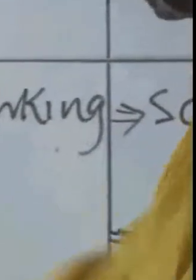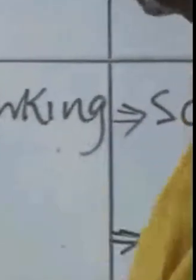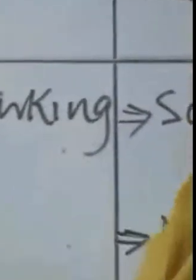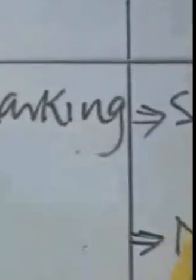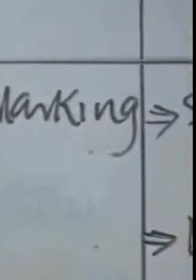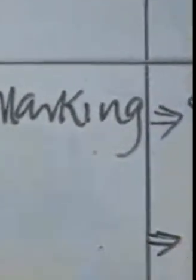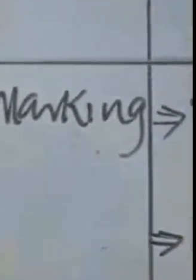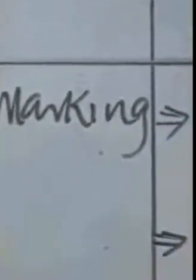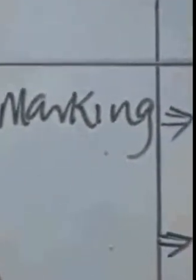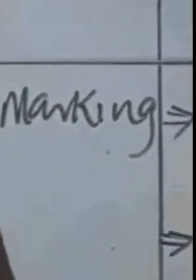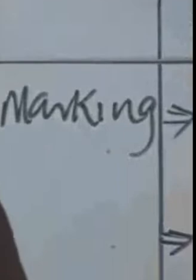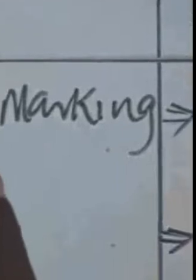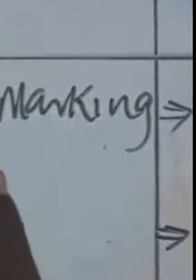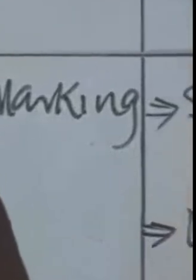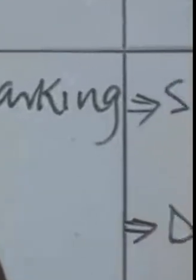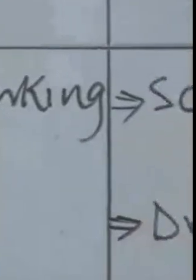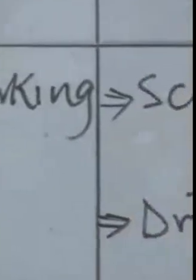given to us